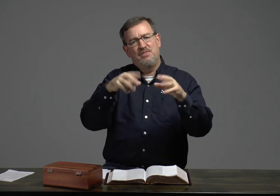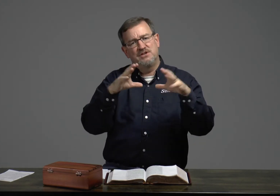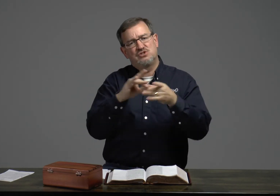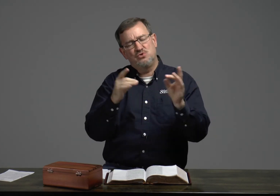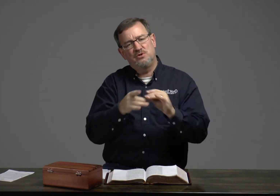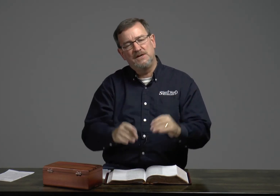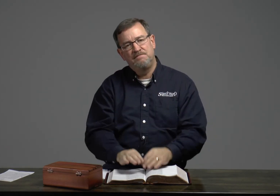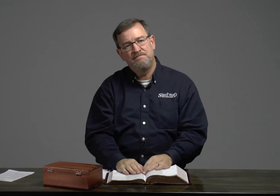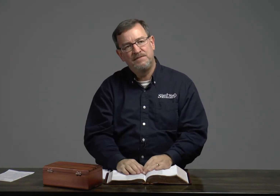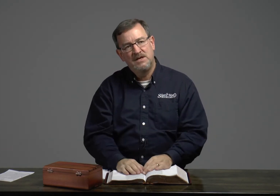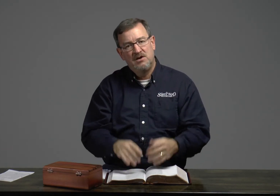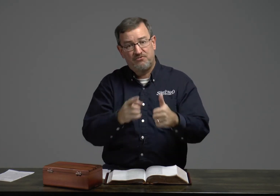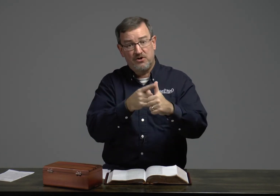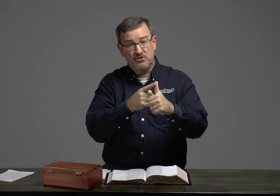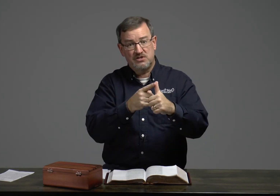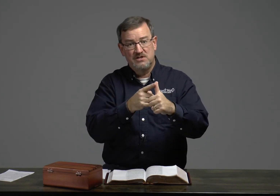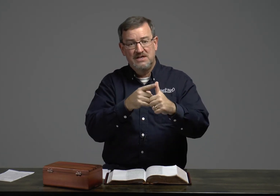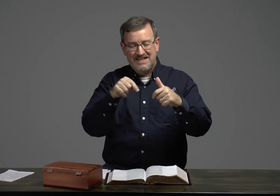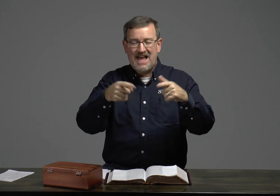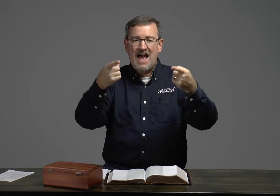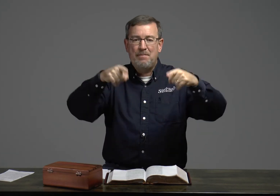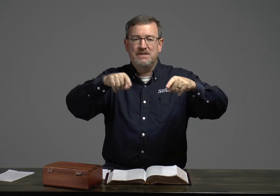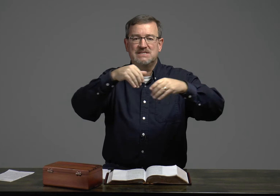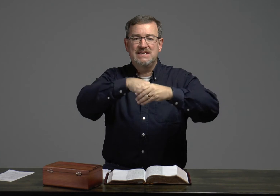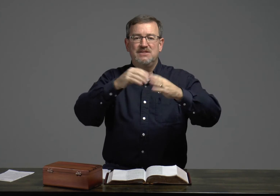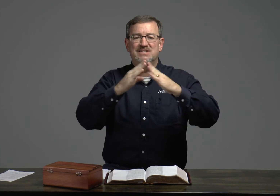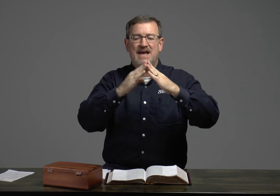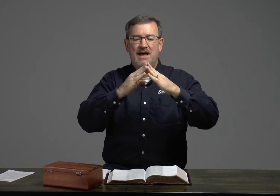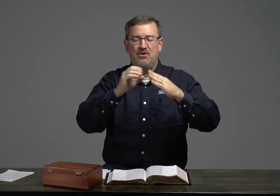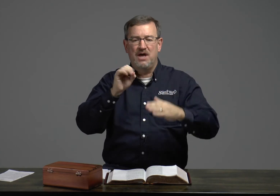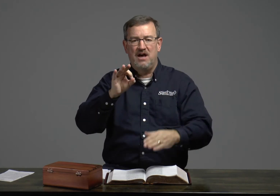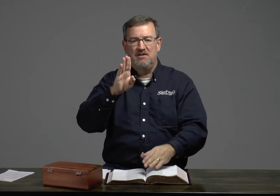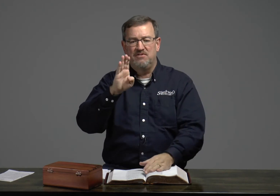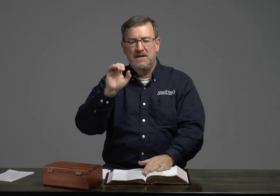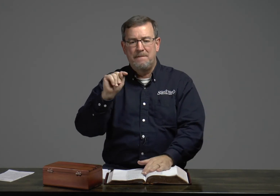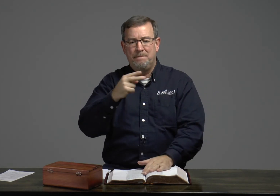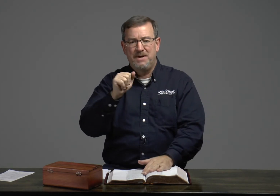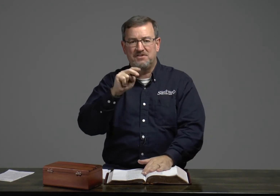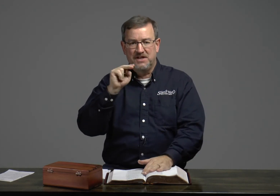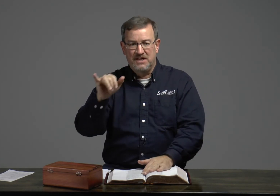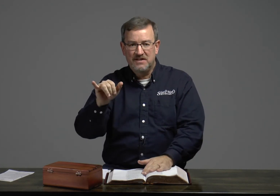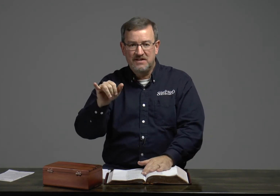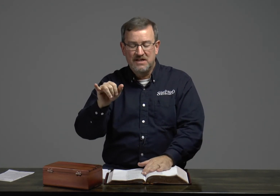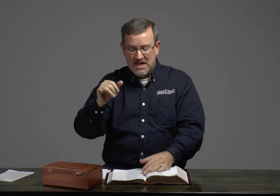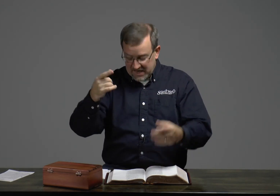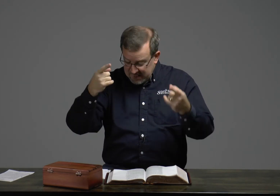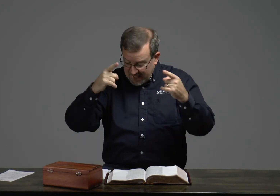this story. First, it happens in the town of Bethany. It